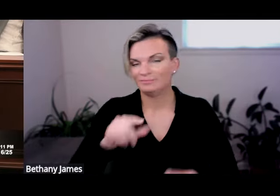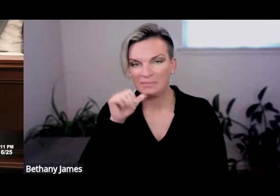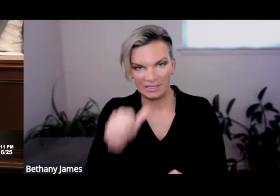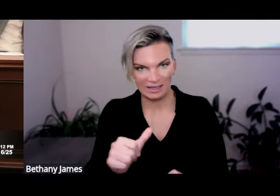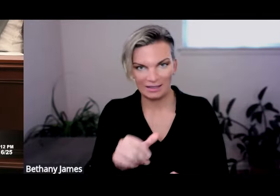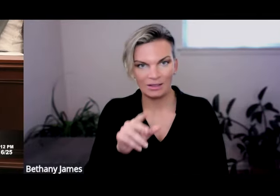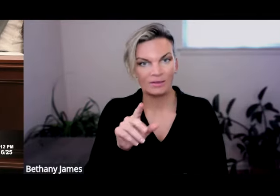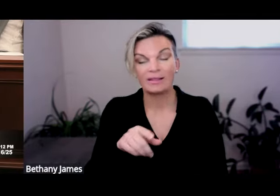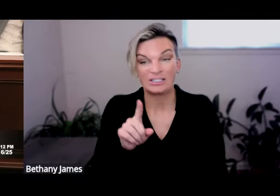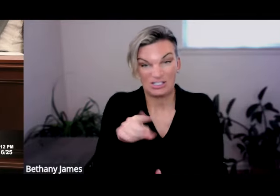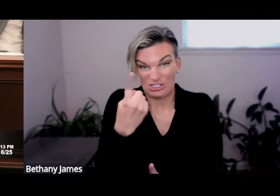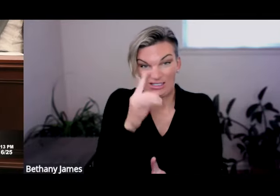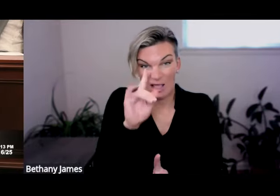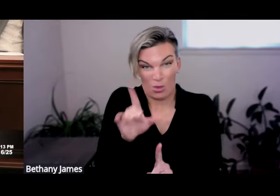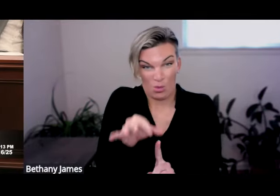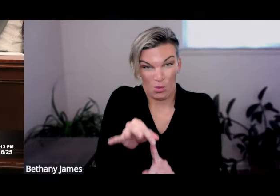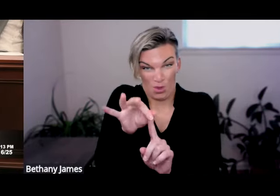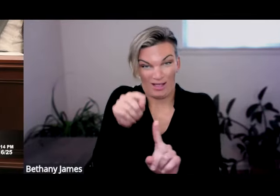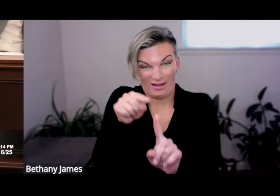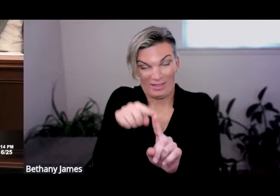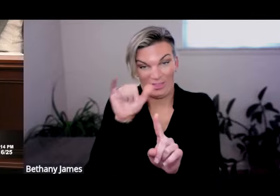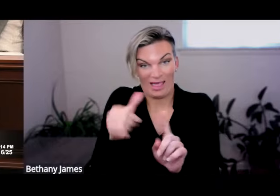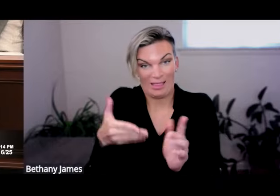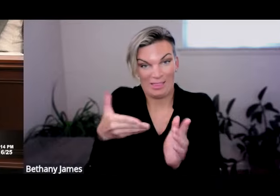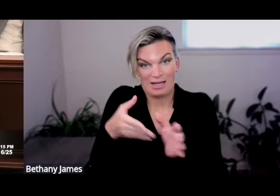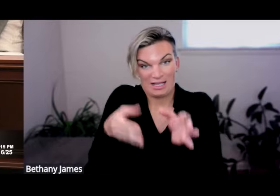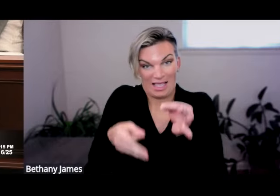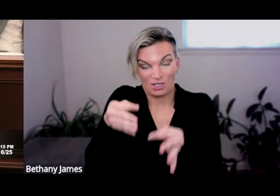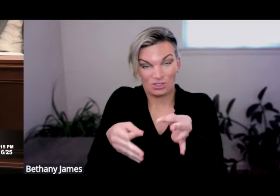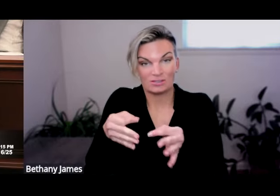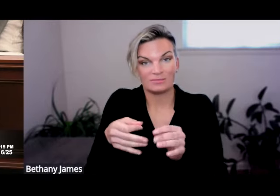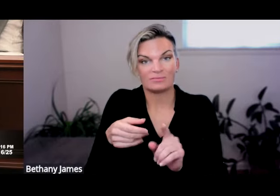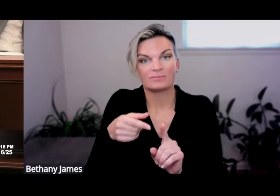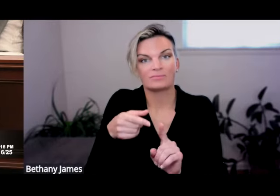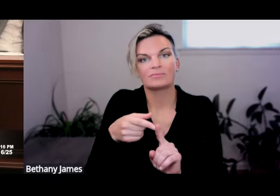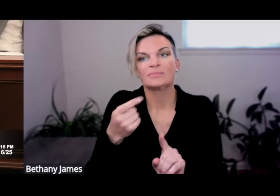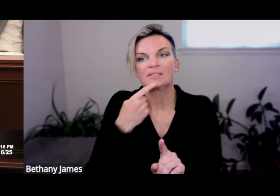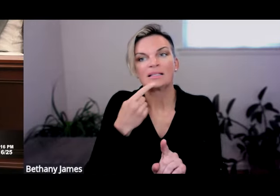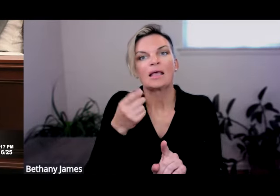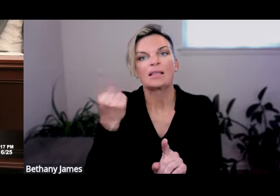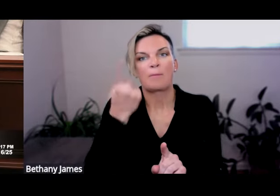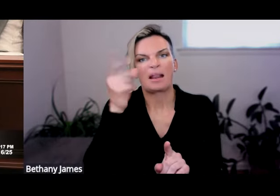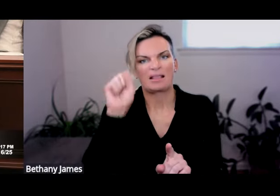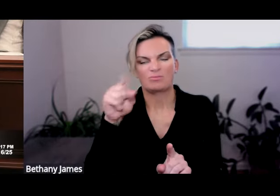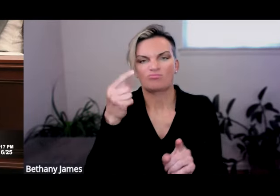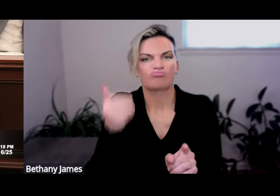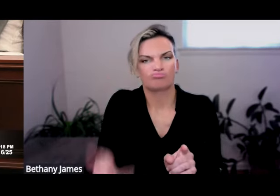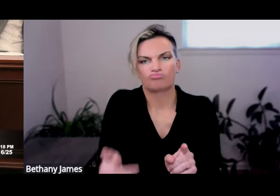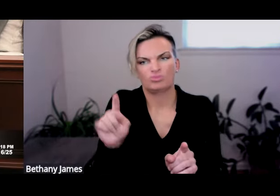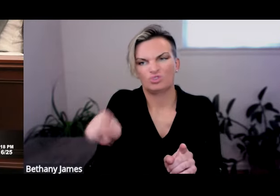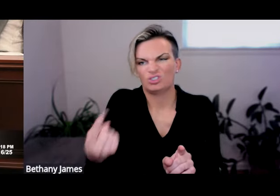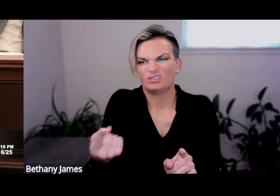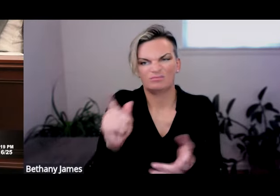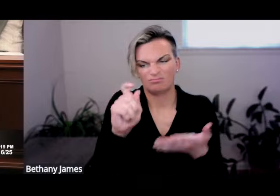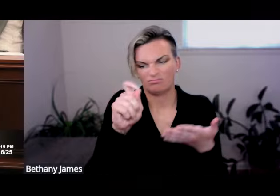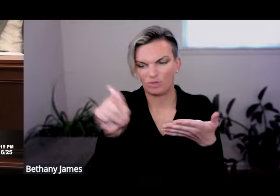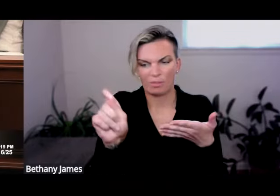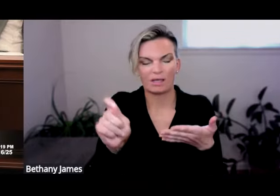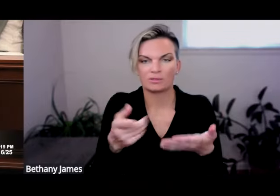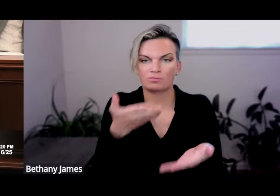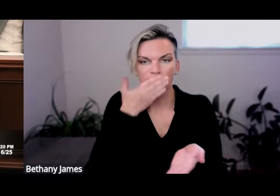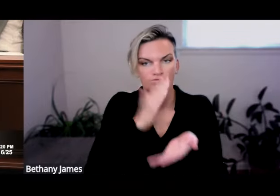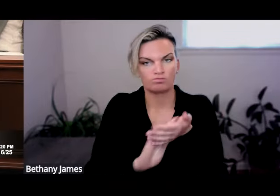one bit of litigation said it's good enough for someone to just check the box. So even